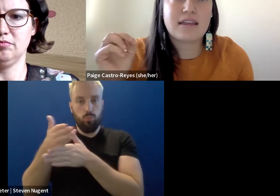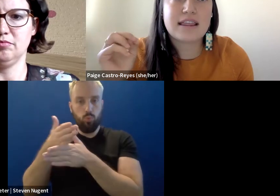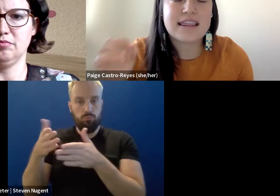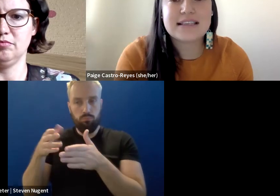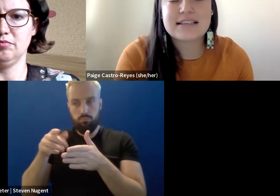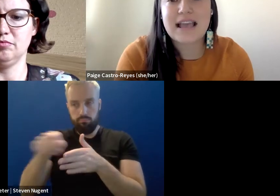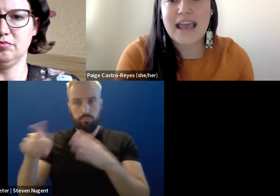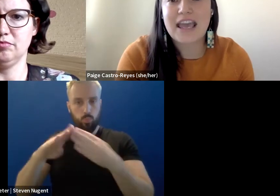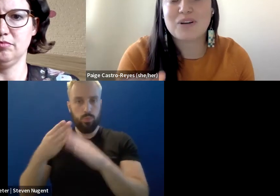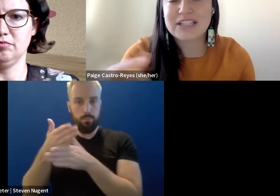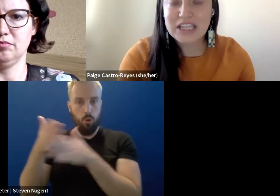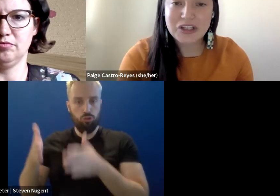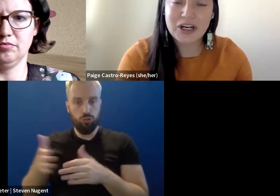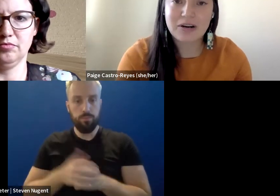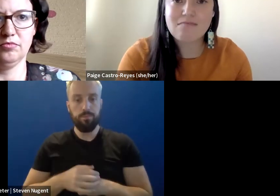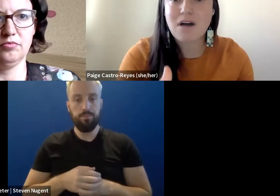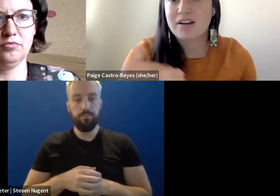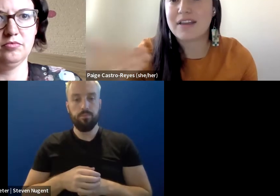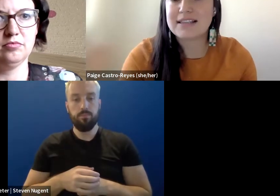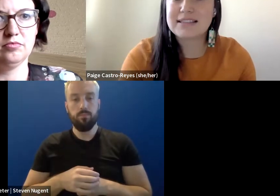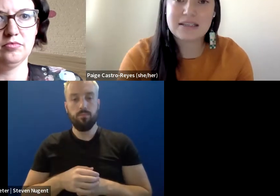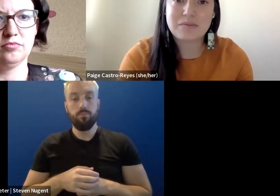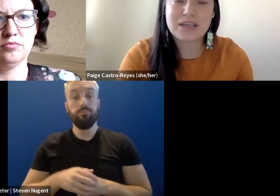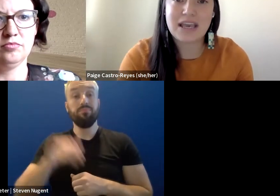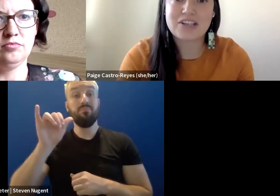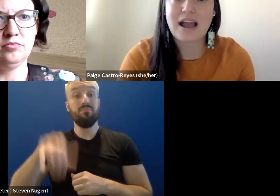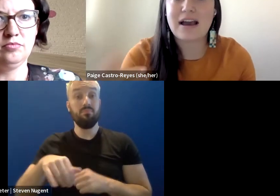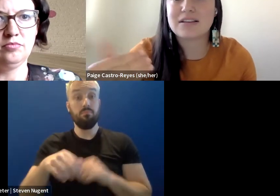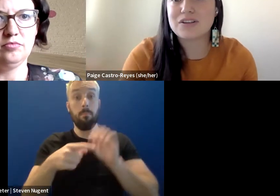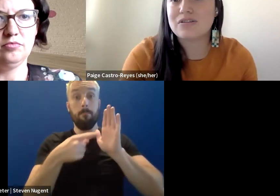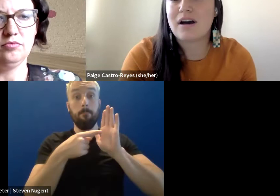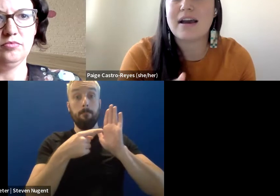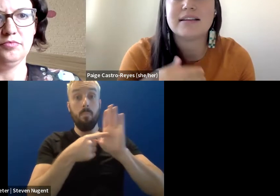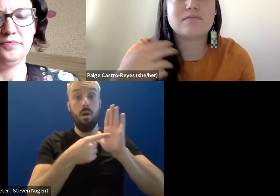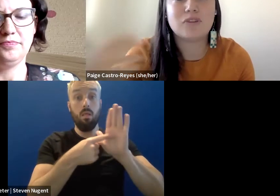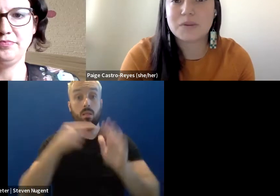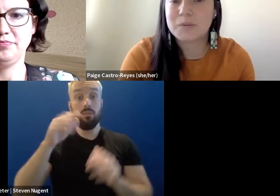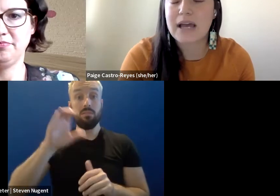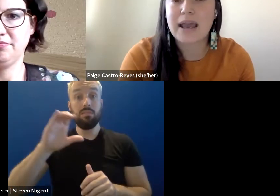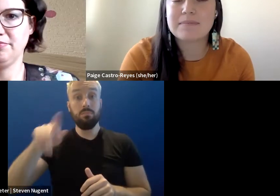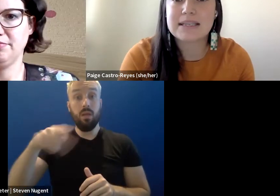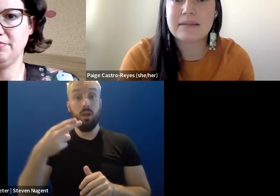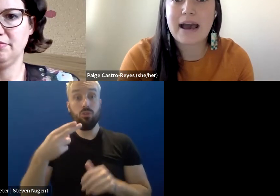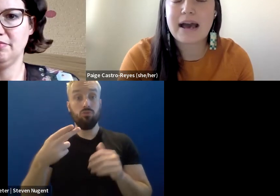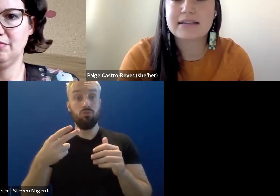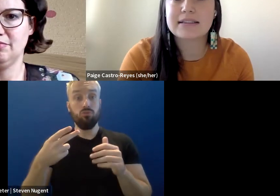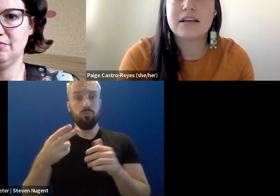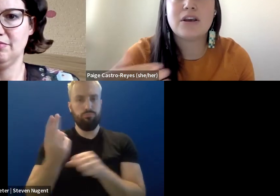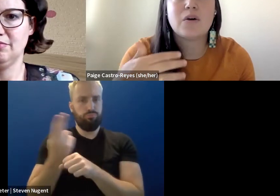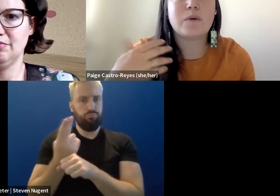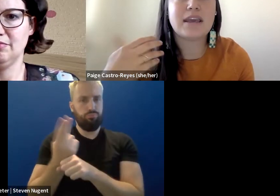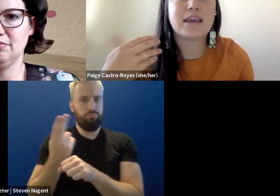Now, this is a particular model that CCPH has utilized multiple times in the